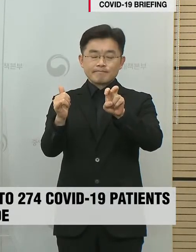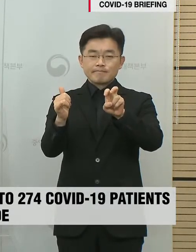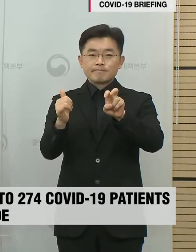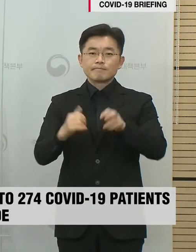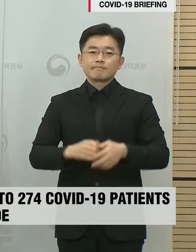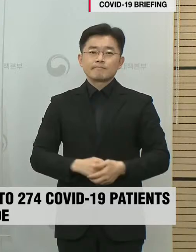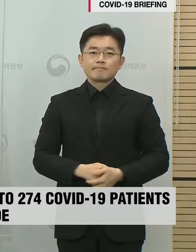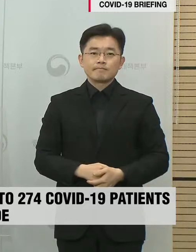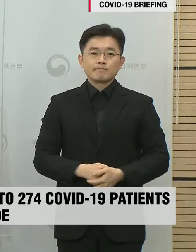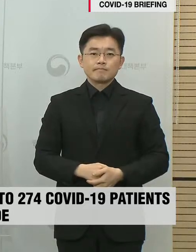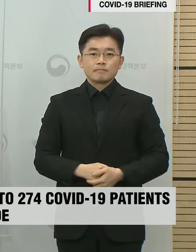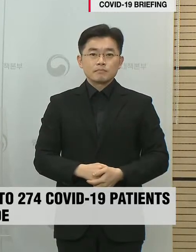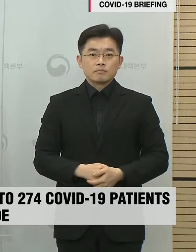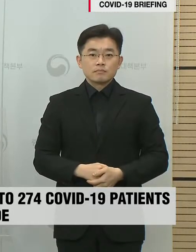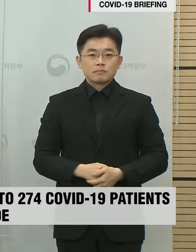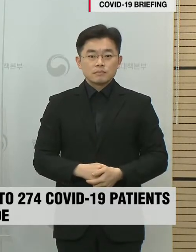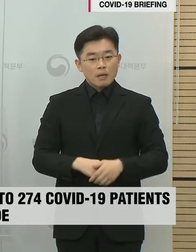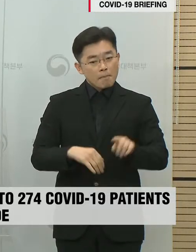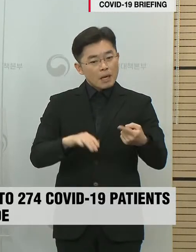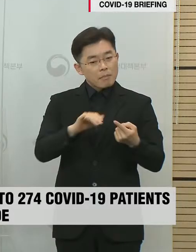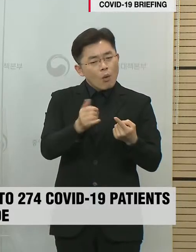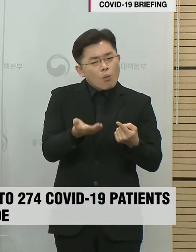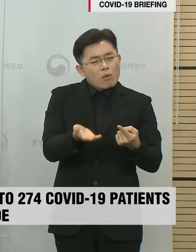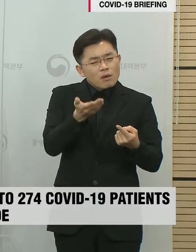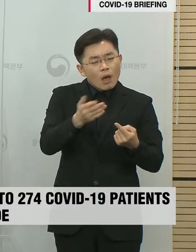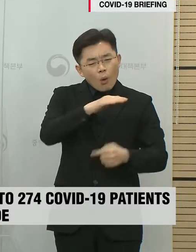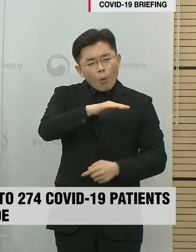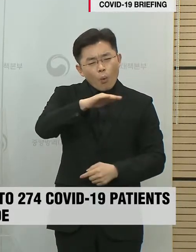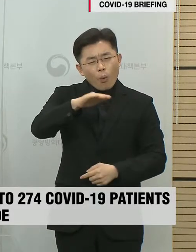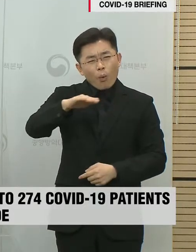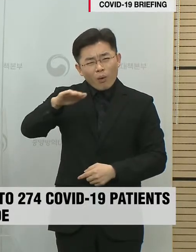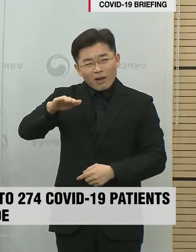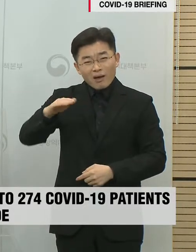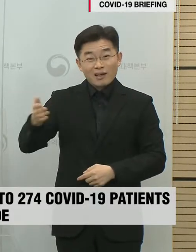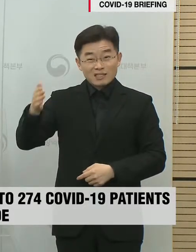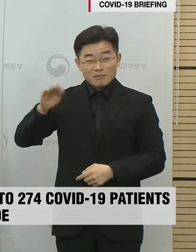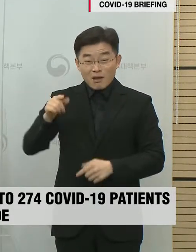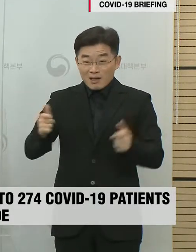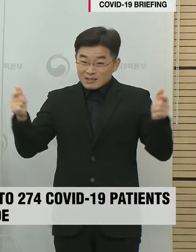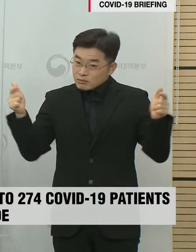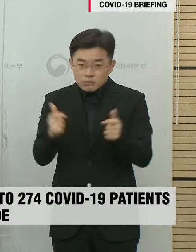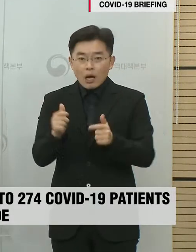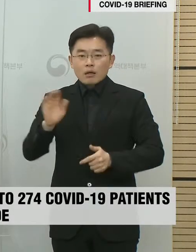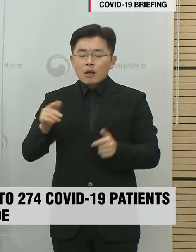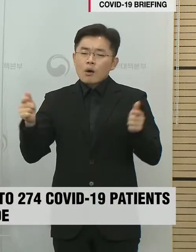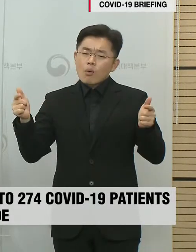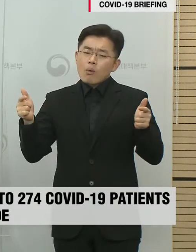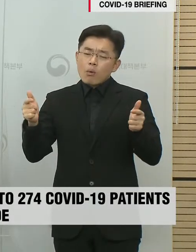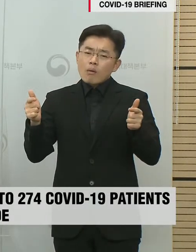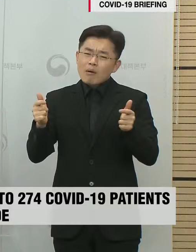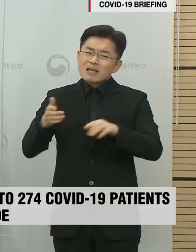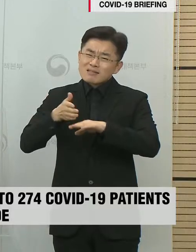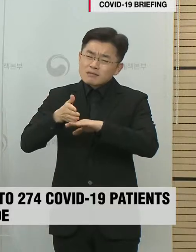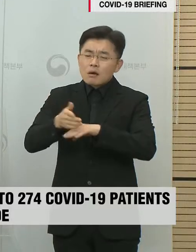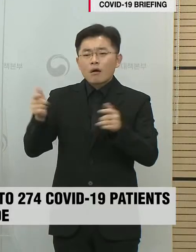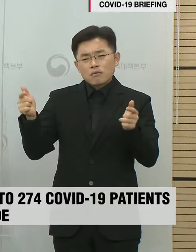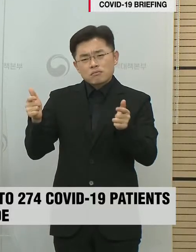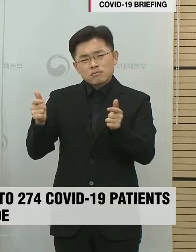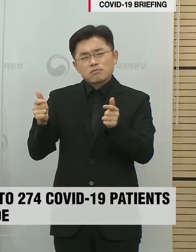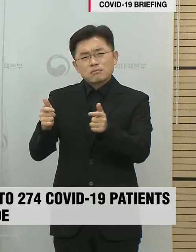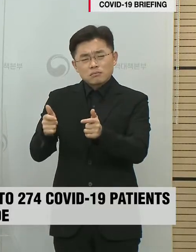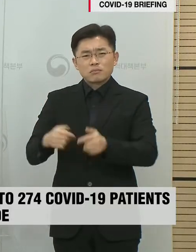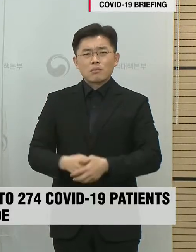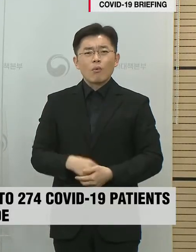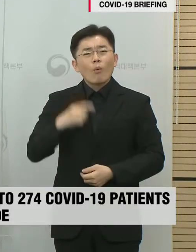120 new local infections, and continuously we have our on-day increase, daily new cases within the range